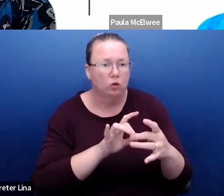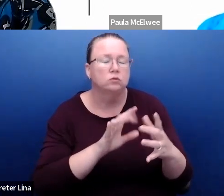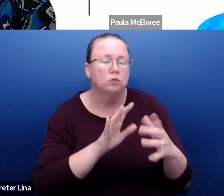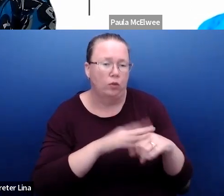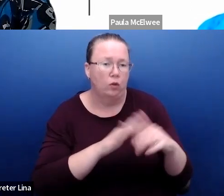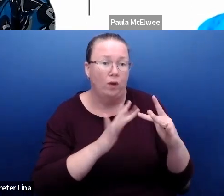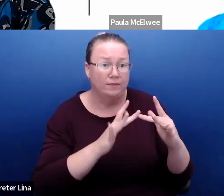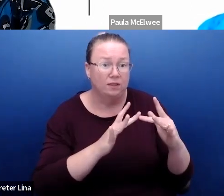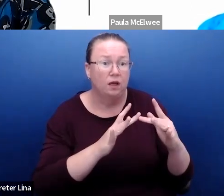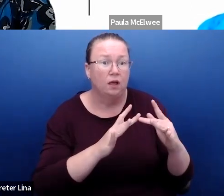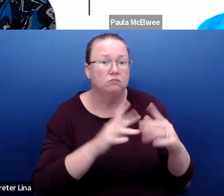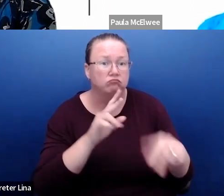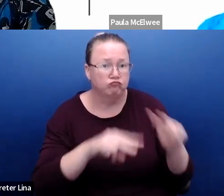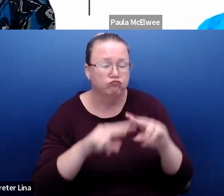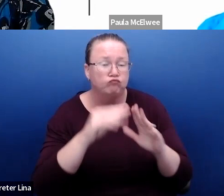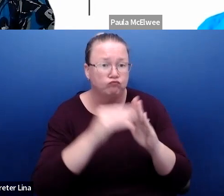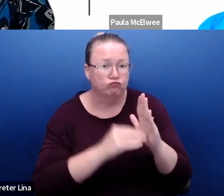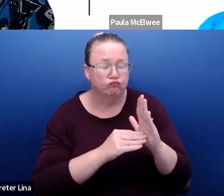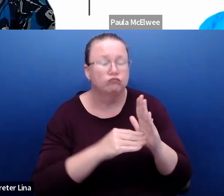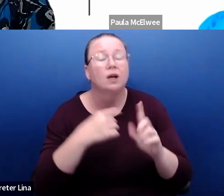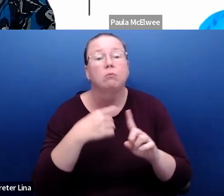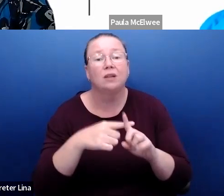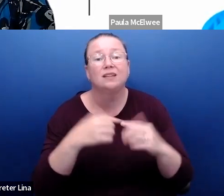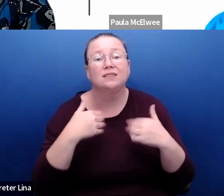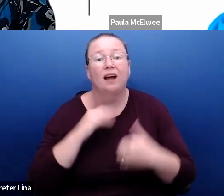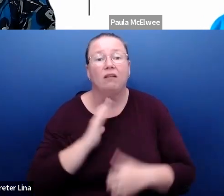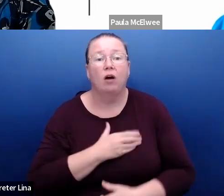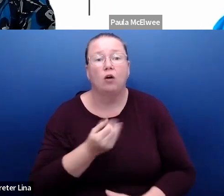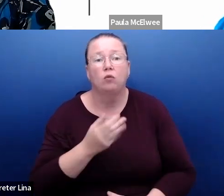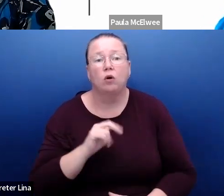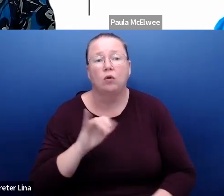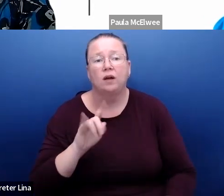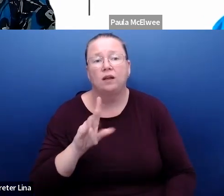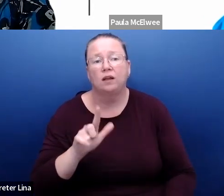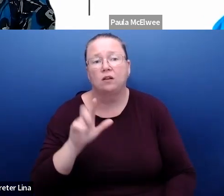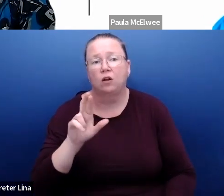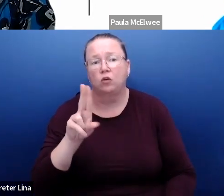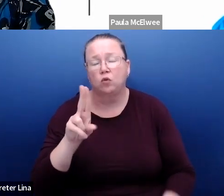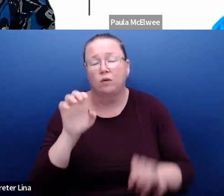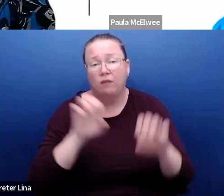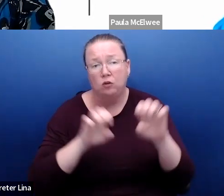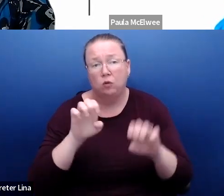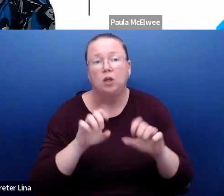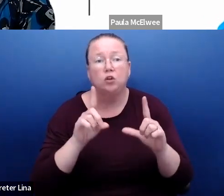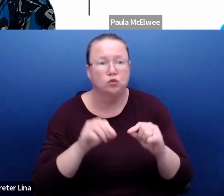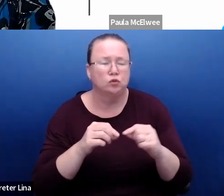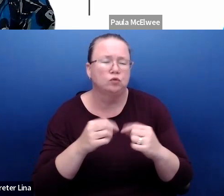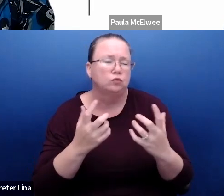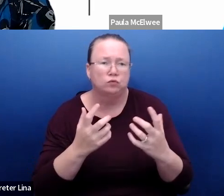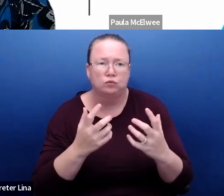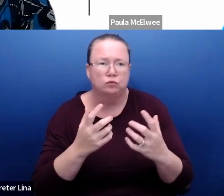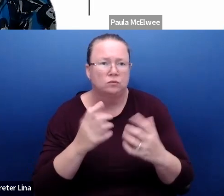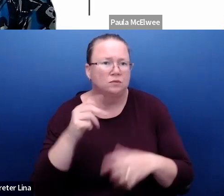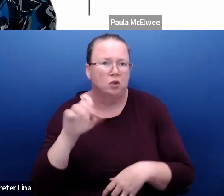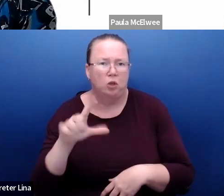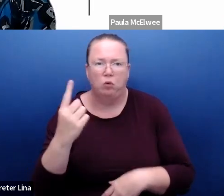website for you to take a look at. We also have our own ILRU evaluation, but you can just do one of the, just do the April